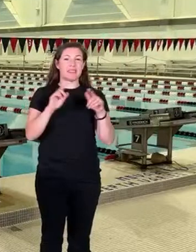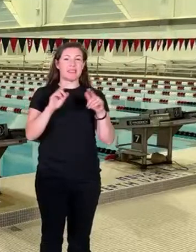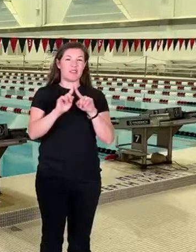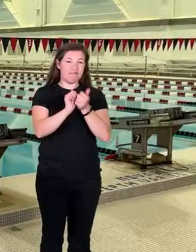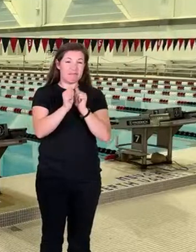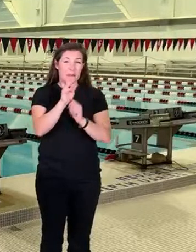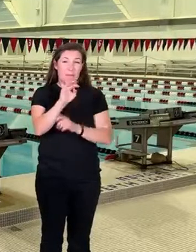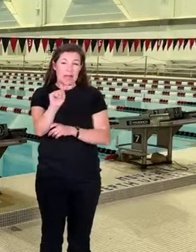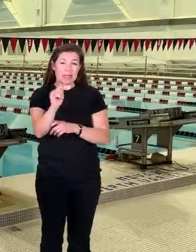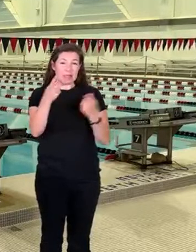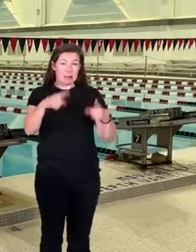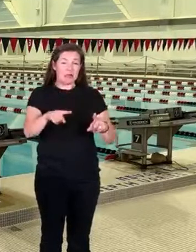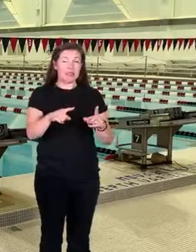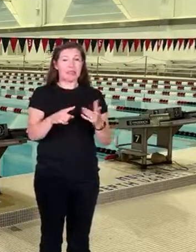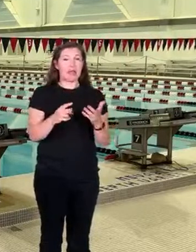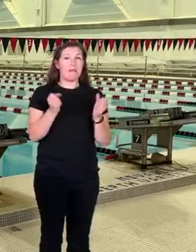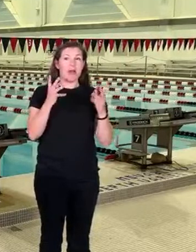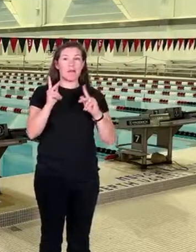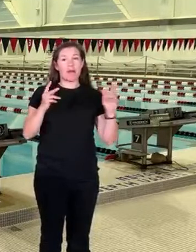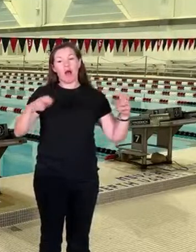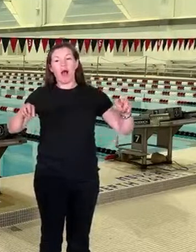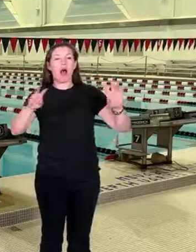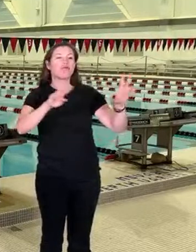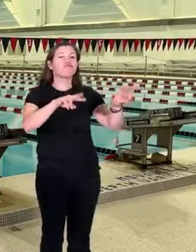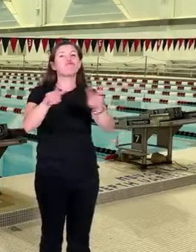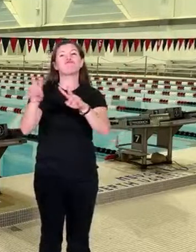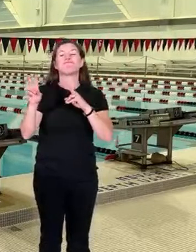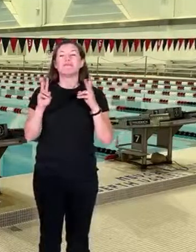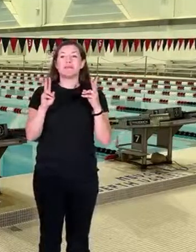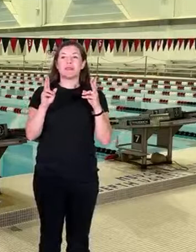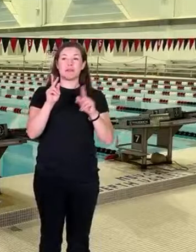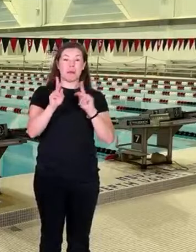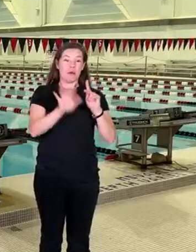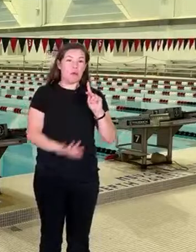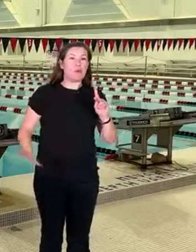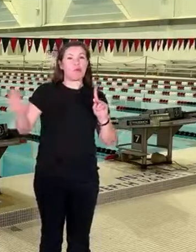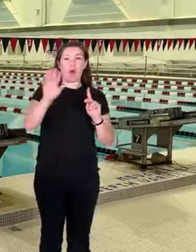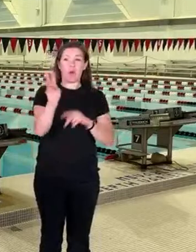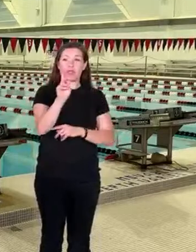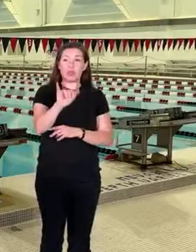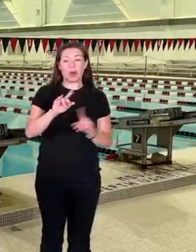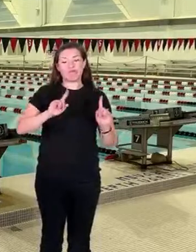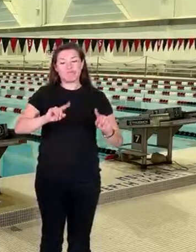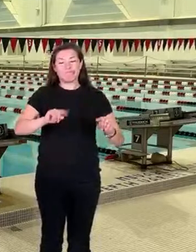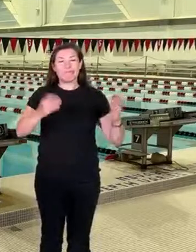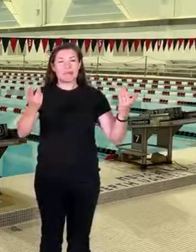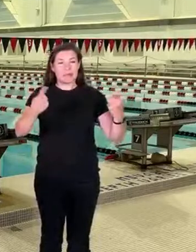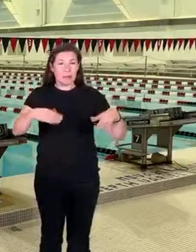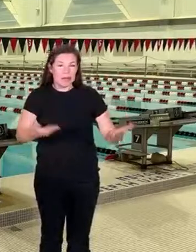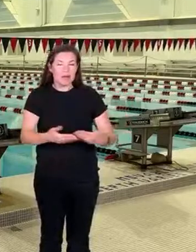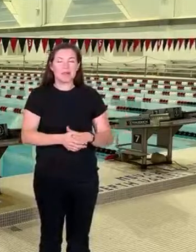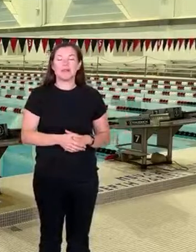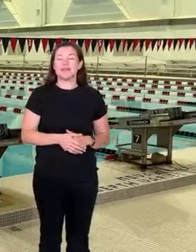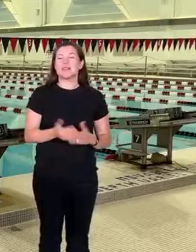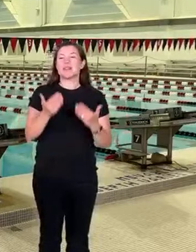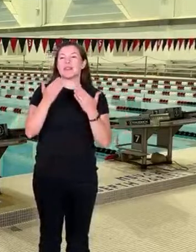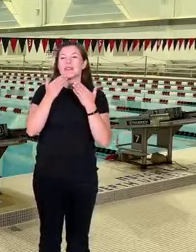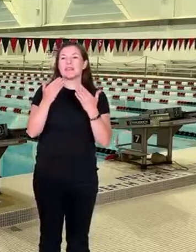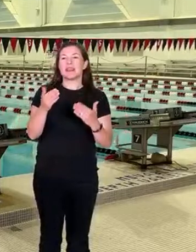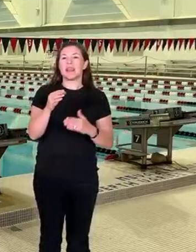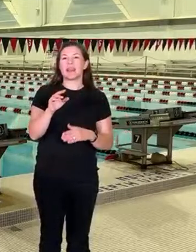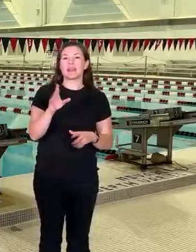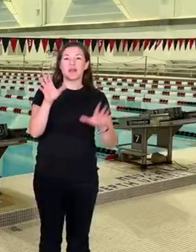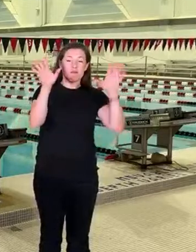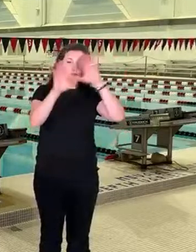actual, in some ways, a tourist attraction because it brings people from across our region here. So we're very pleased to be here. I thank SUNY